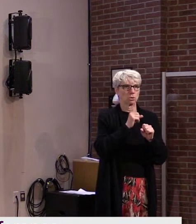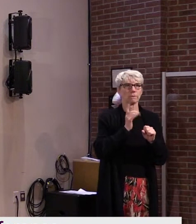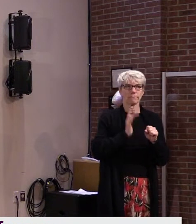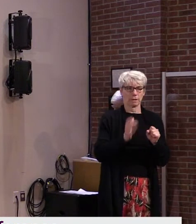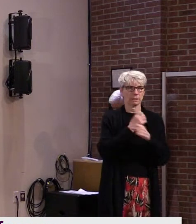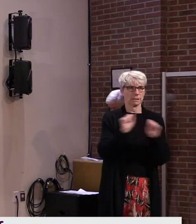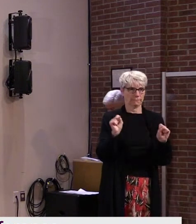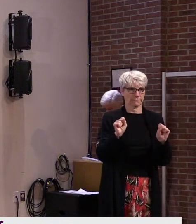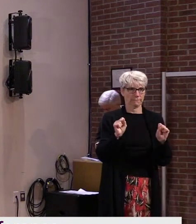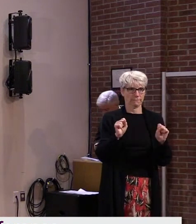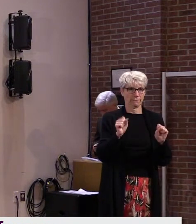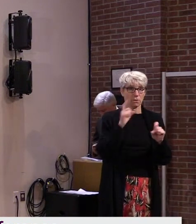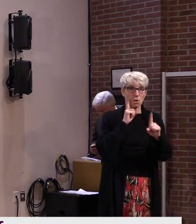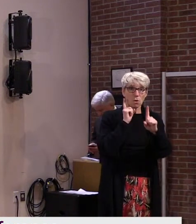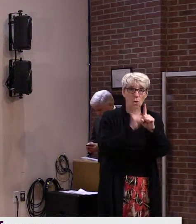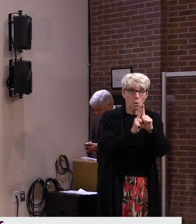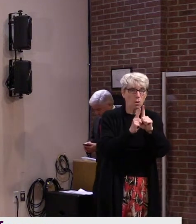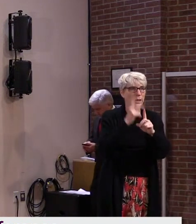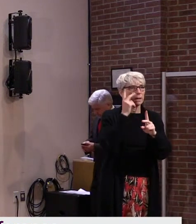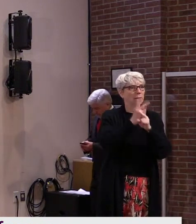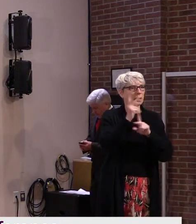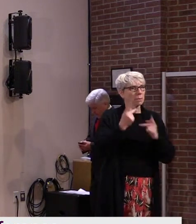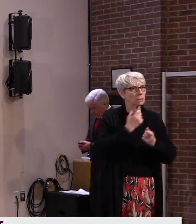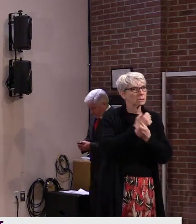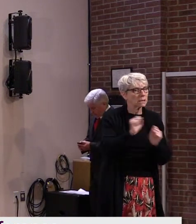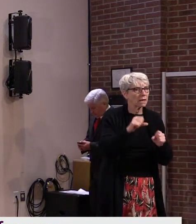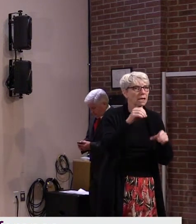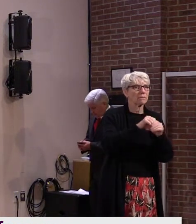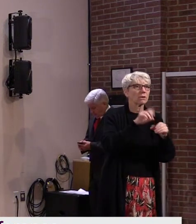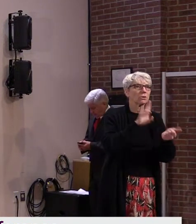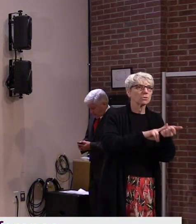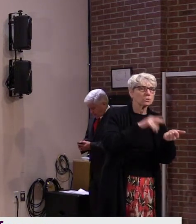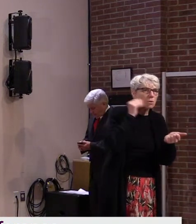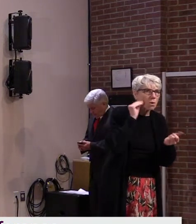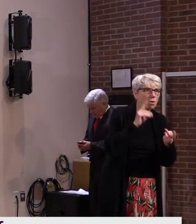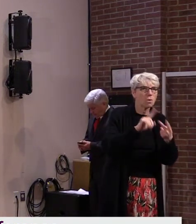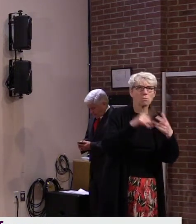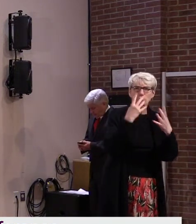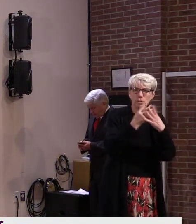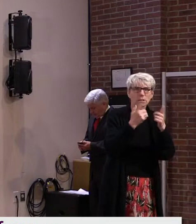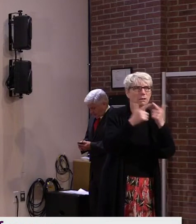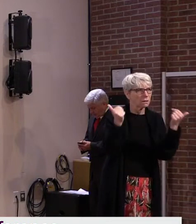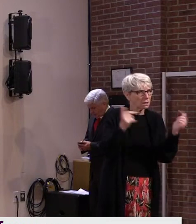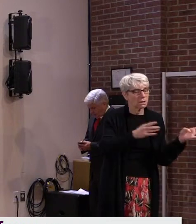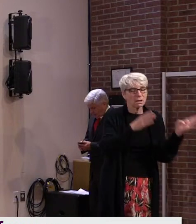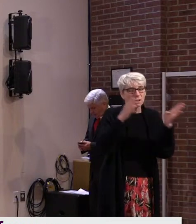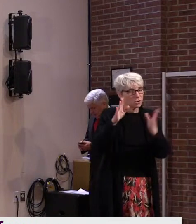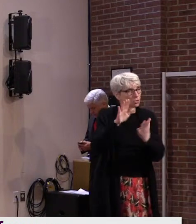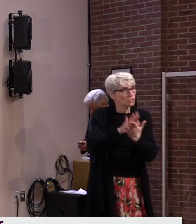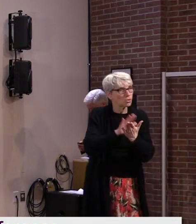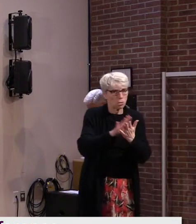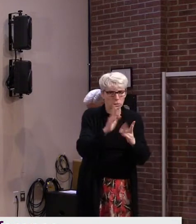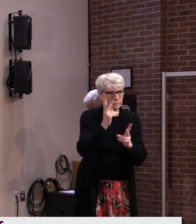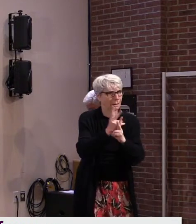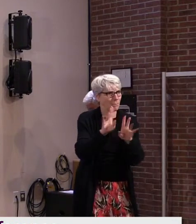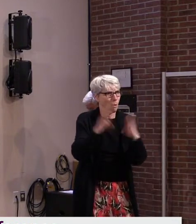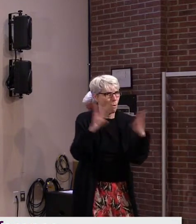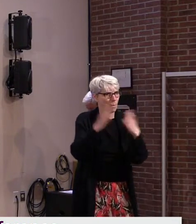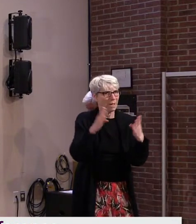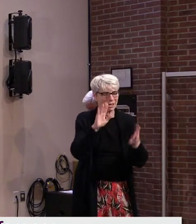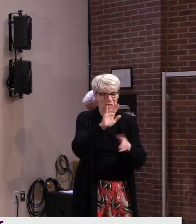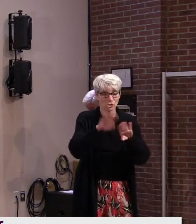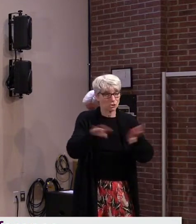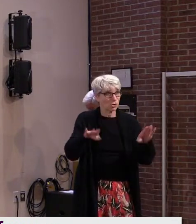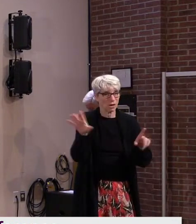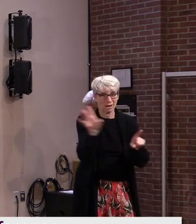care facilities and prisons, and fewer cases of kids coming to school or childcare with infection is to drive